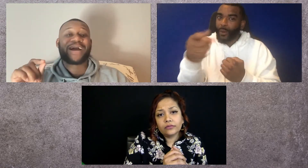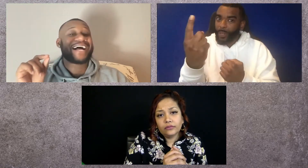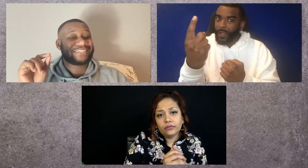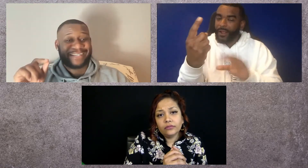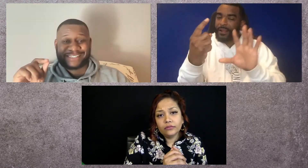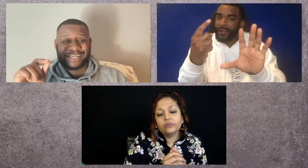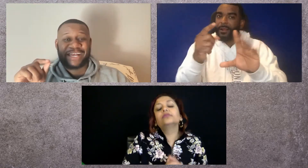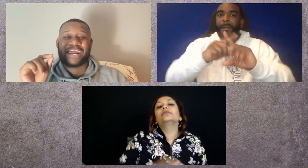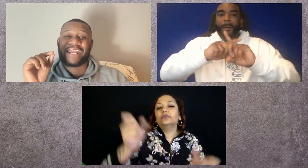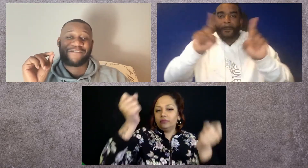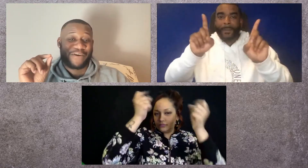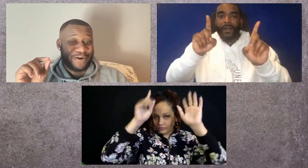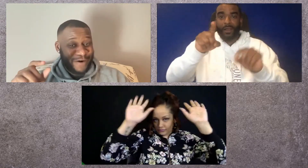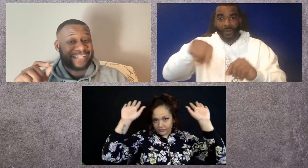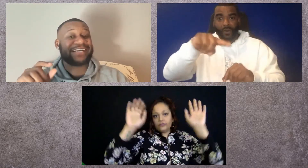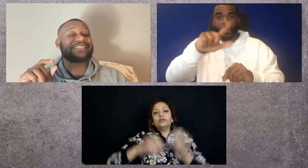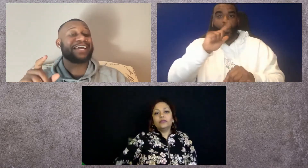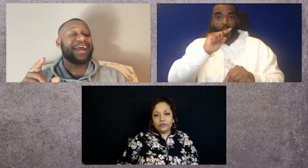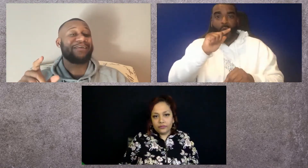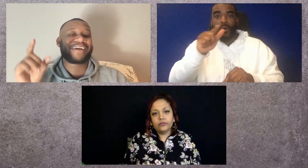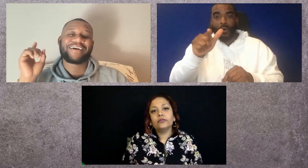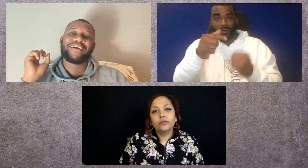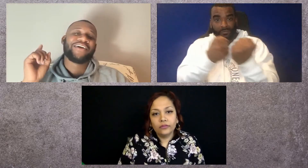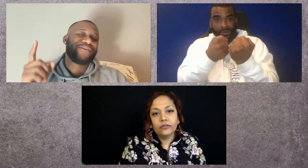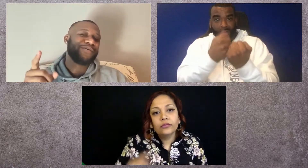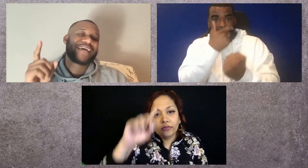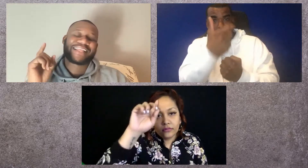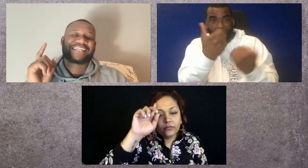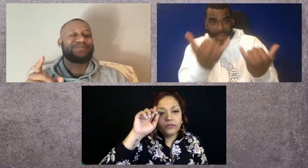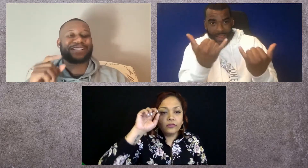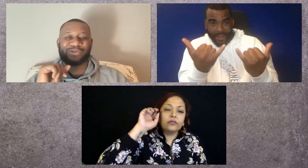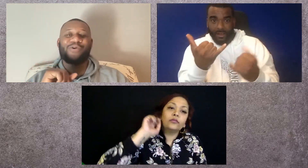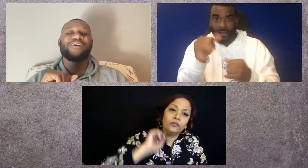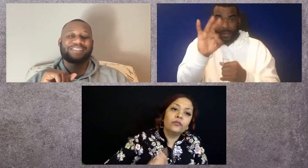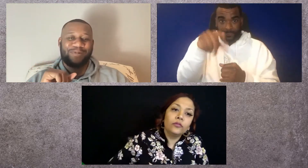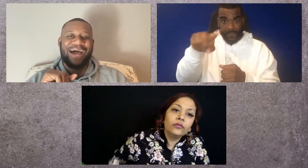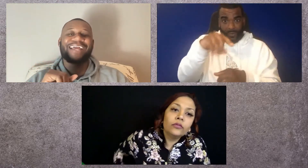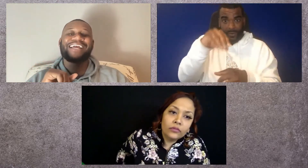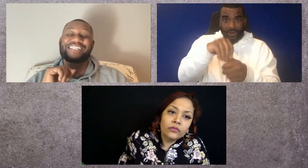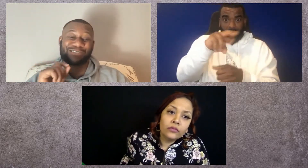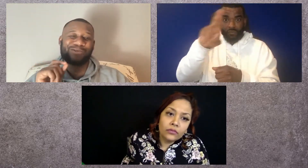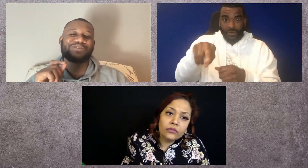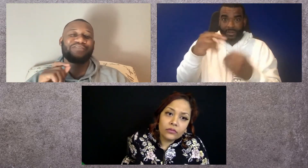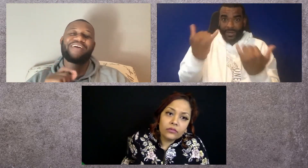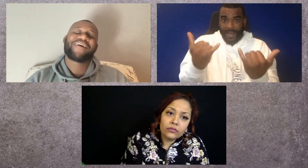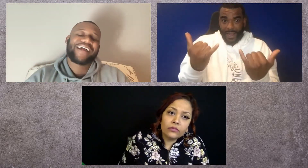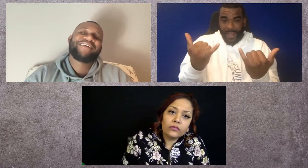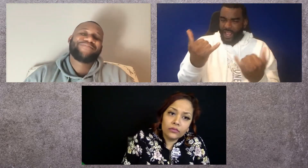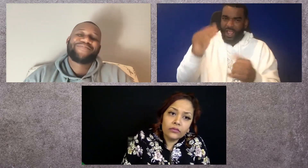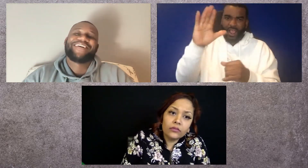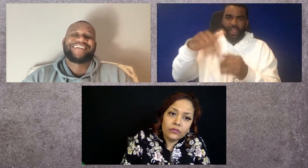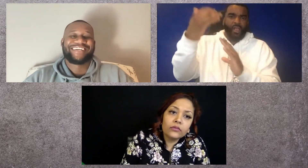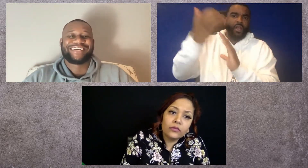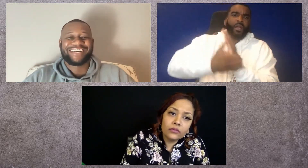because you guys are listening, and if you're in the Rochester area, you get that special on the spot exclusive